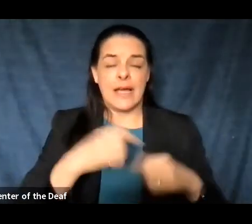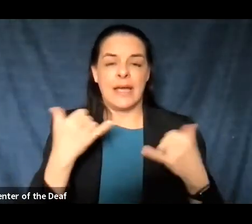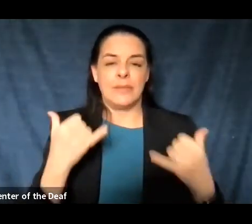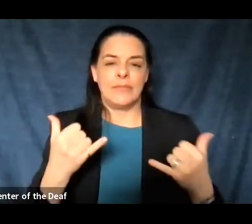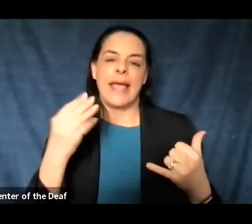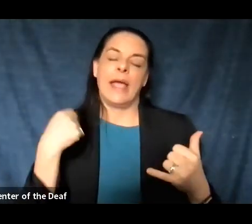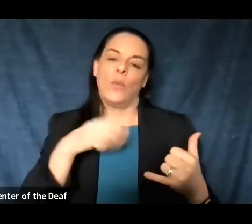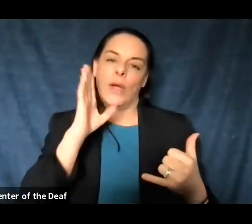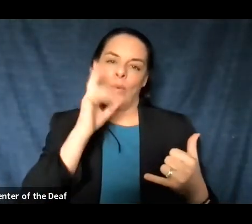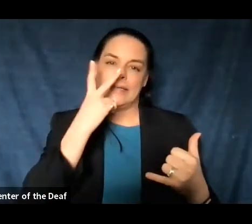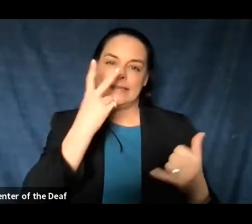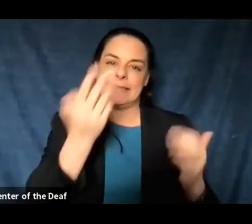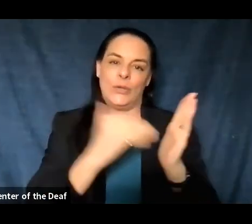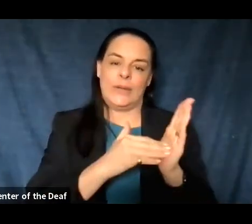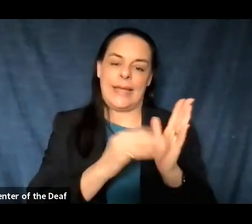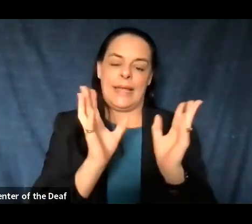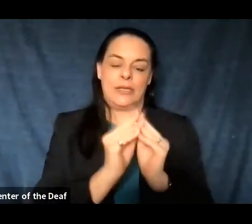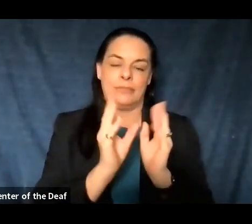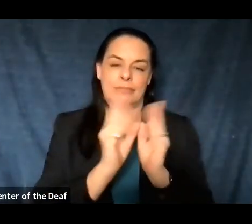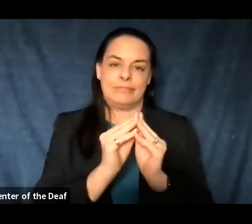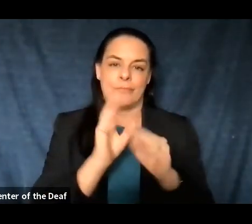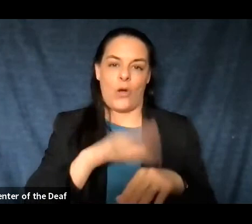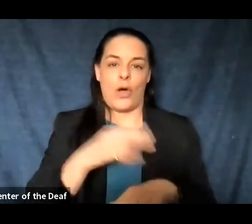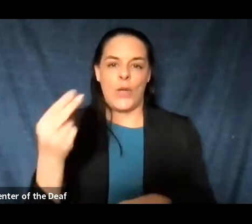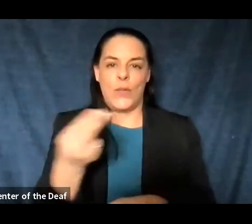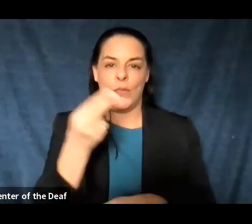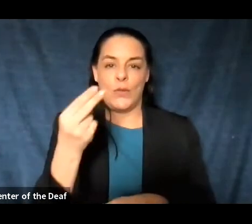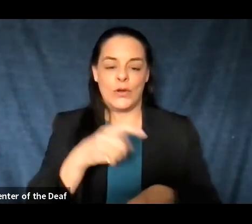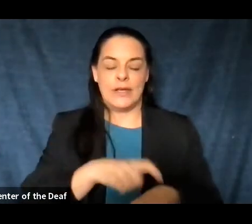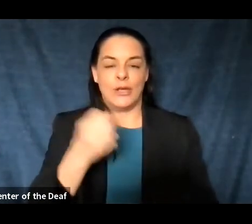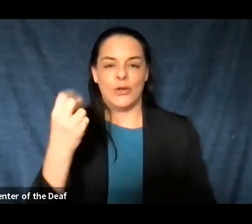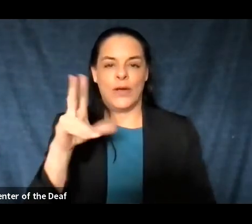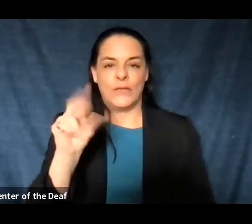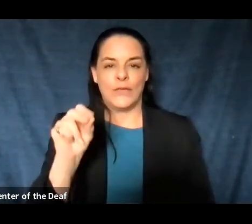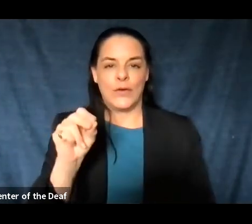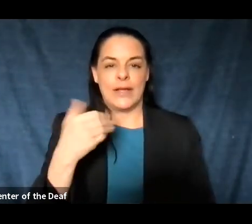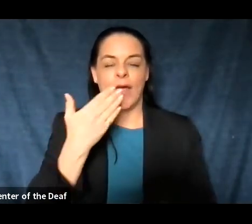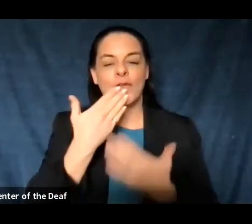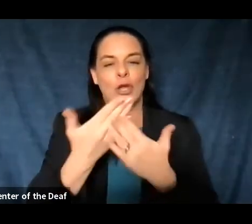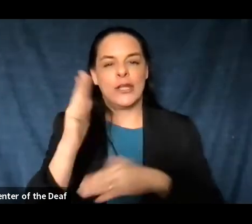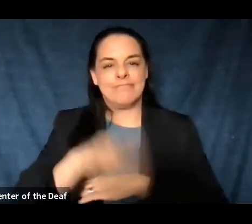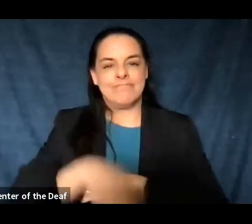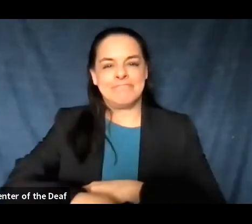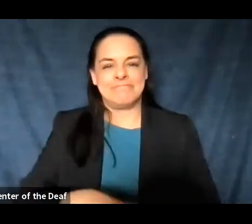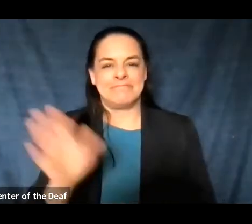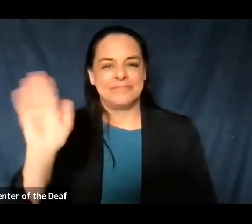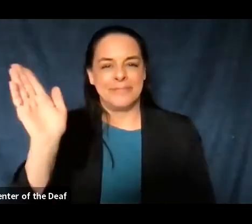we will be with you again for our media briefing on Thursday at 12:30. Have a good rest of your day.